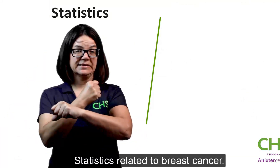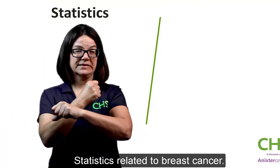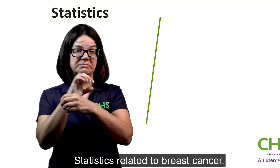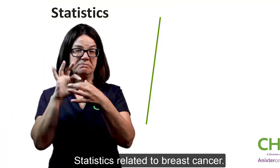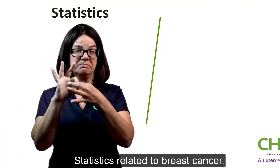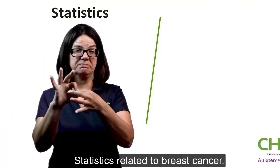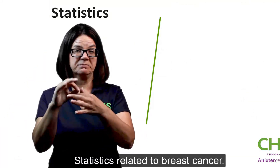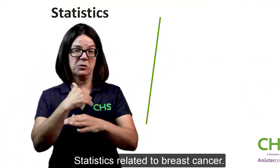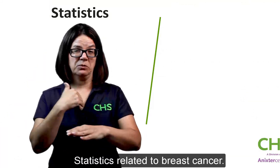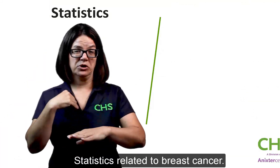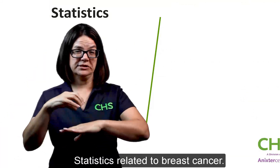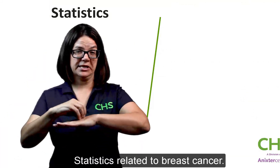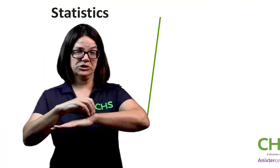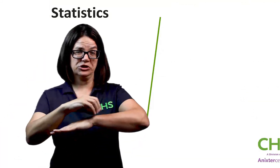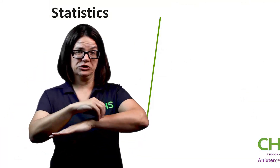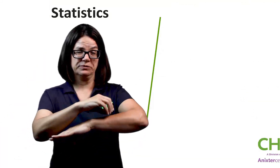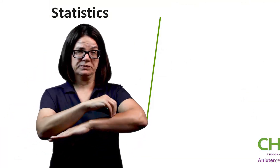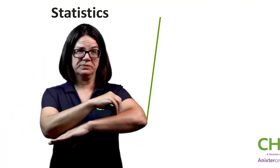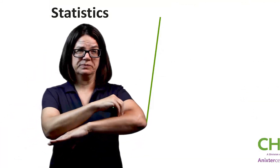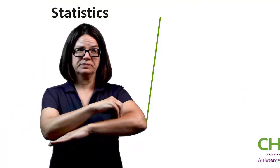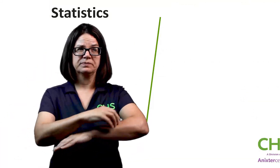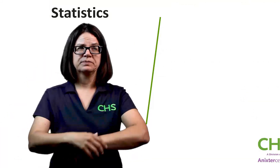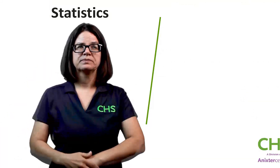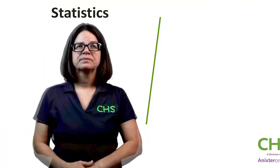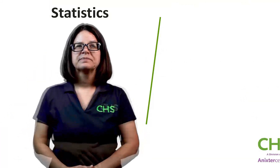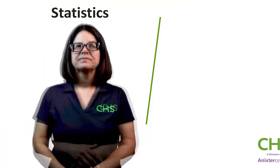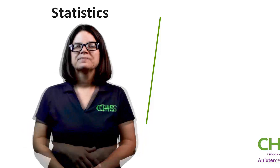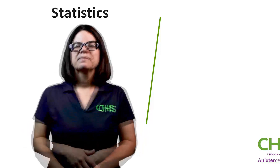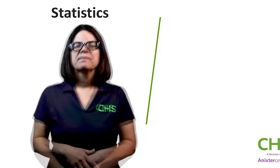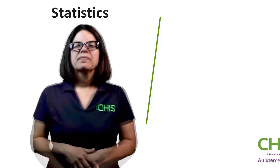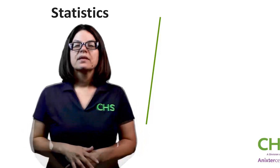Statistics related to breast cancer.